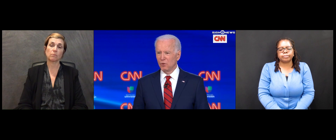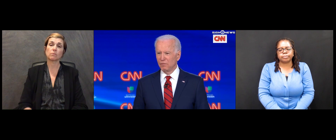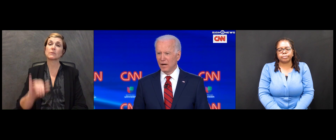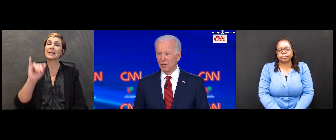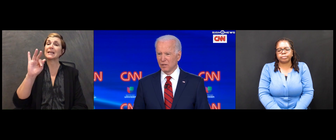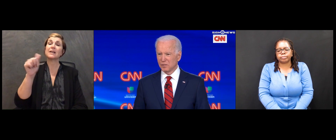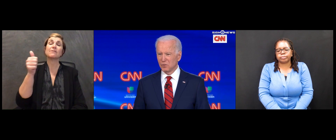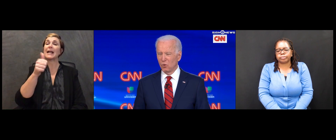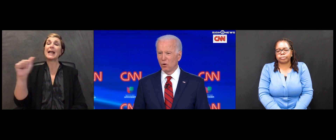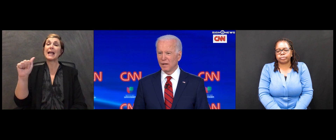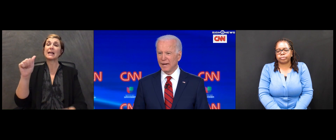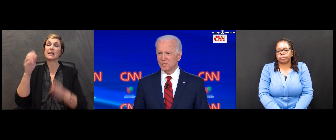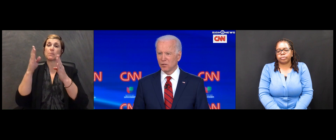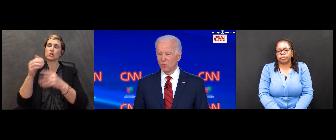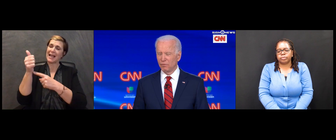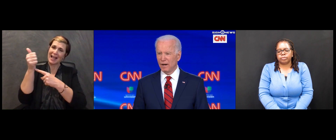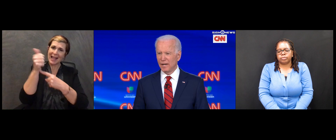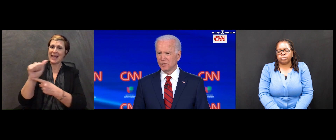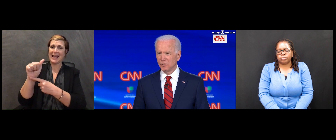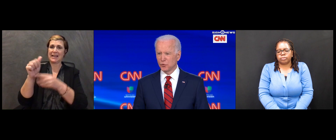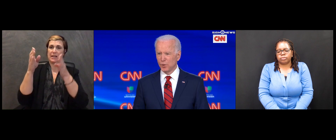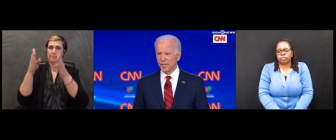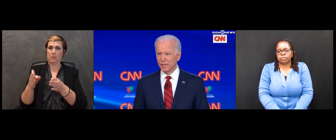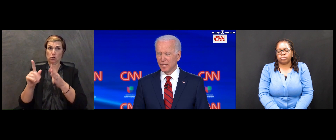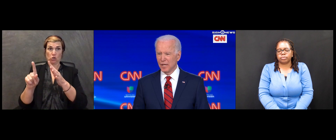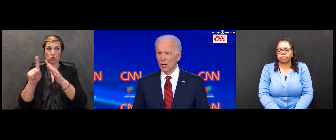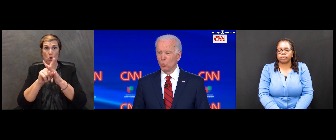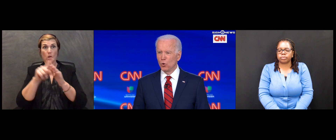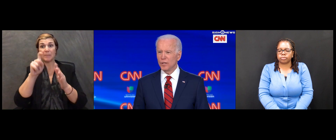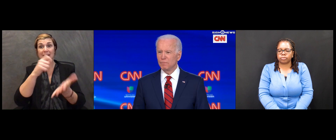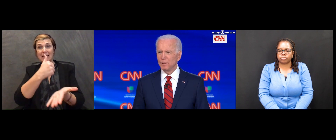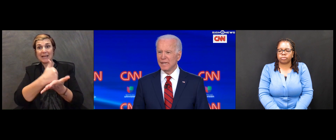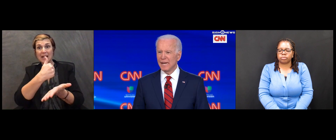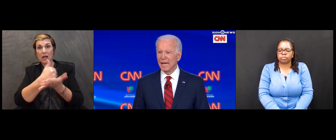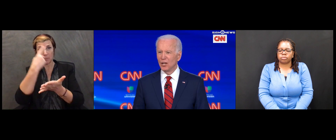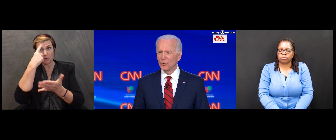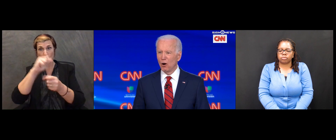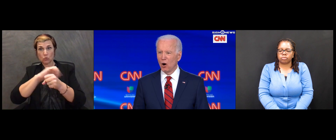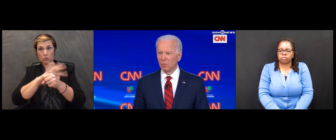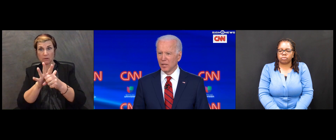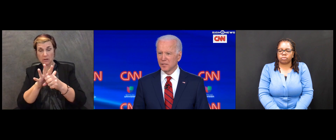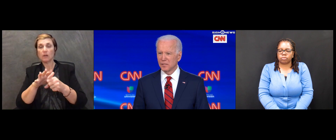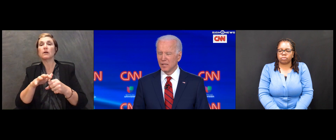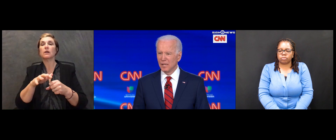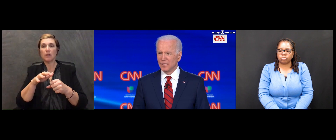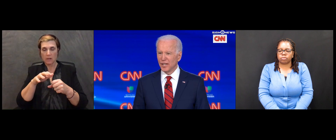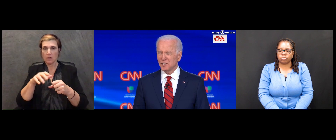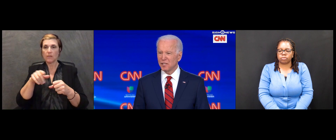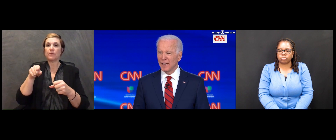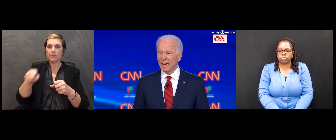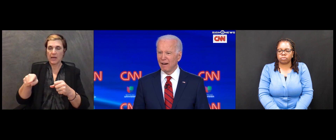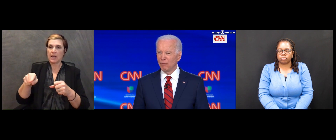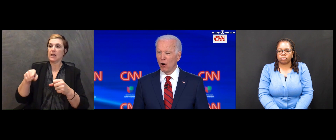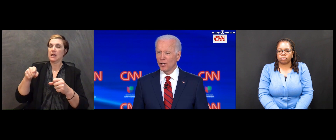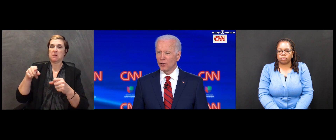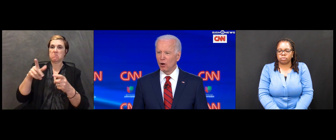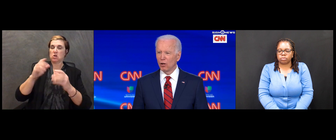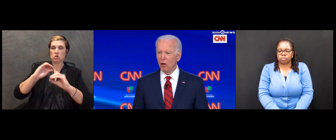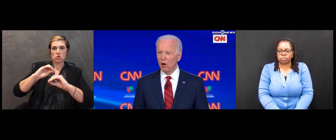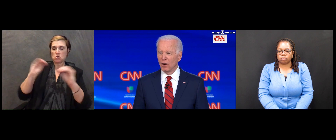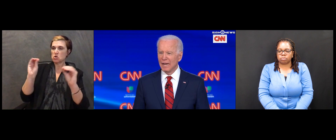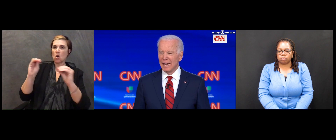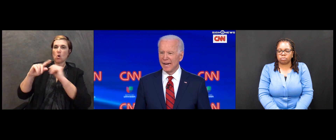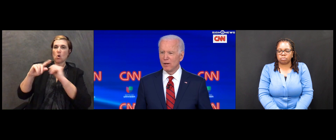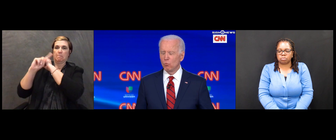for coronavirus or gets coronavirus and is treated would be held harmless. Just like I've argued